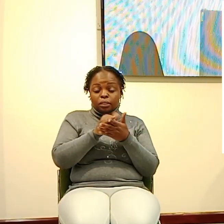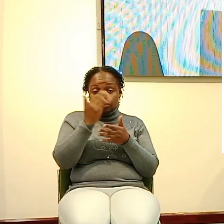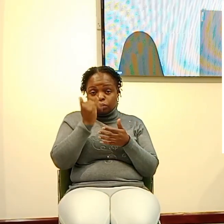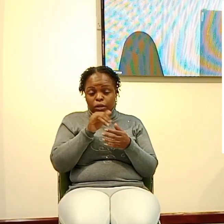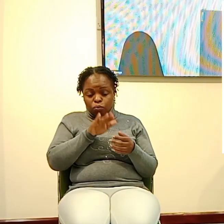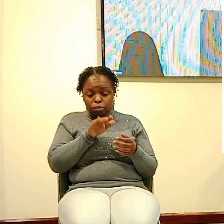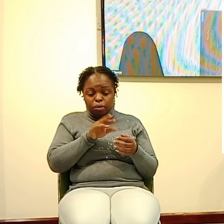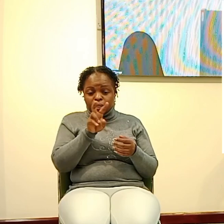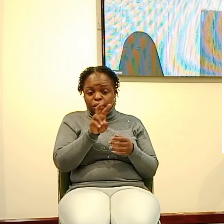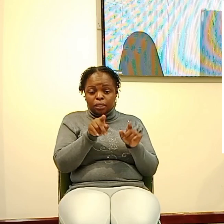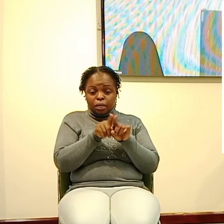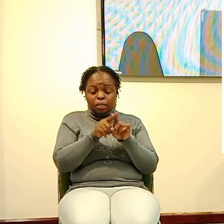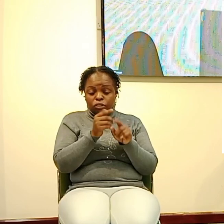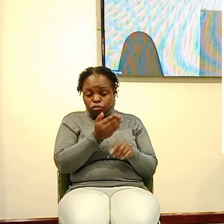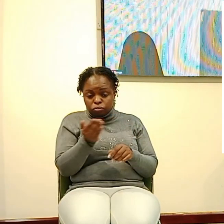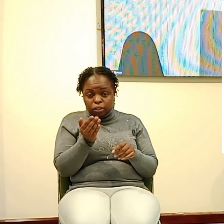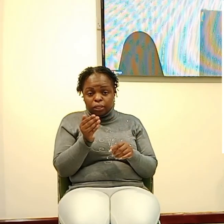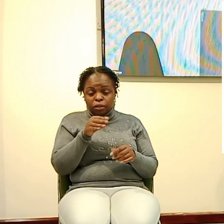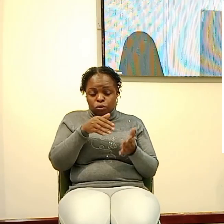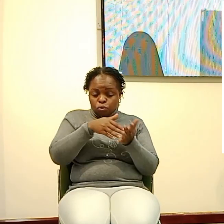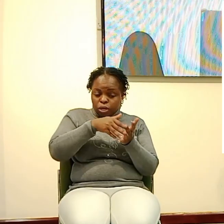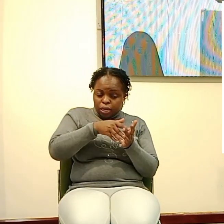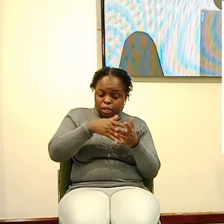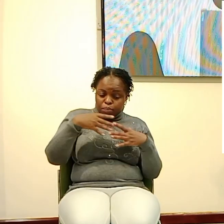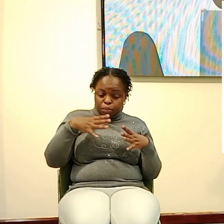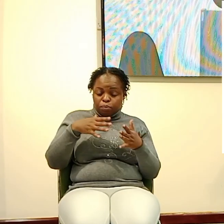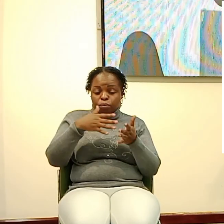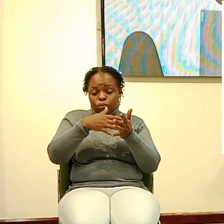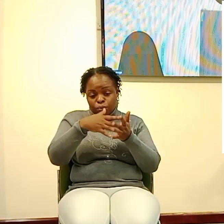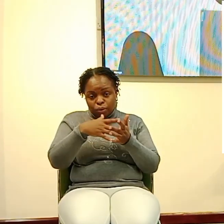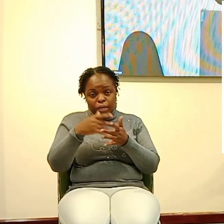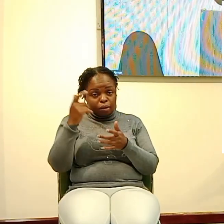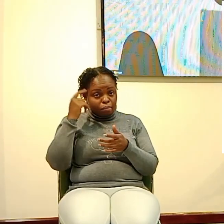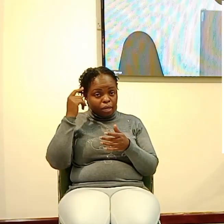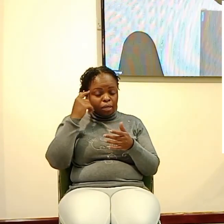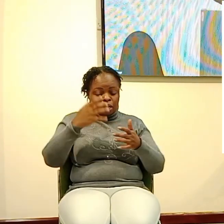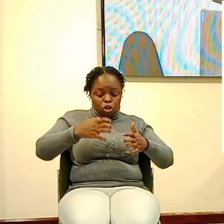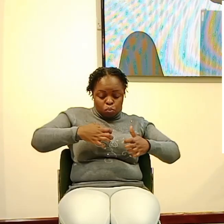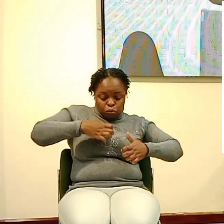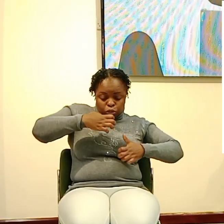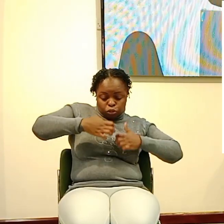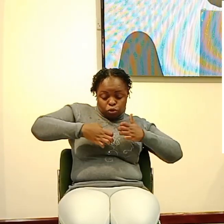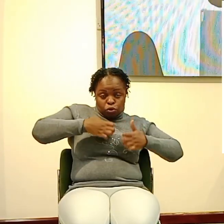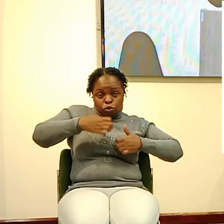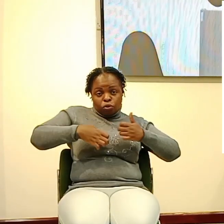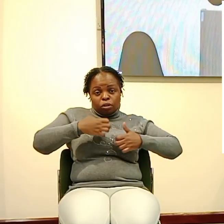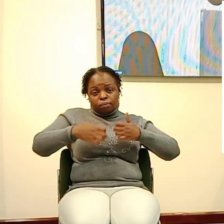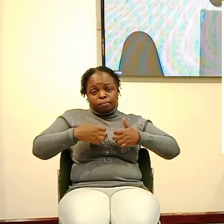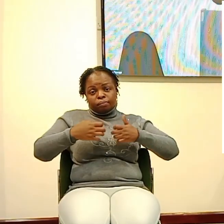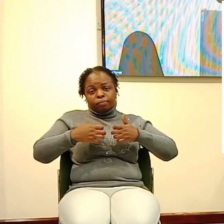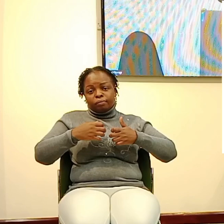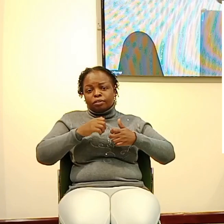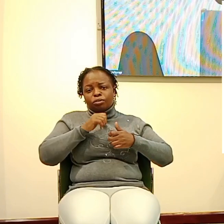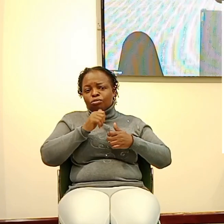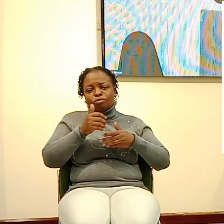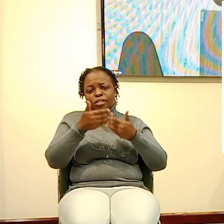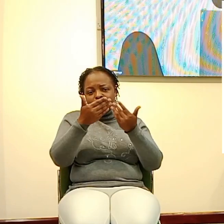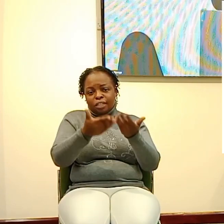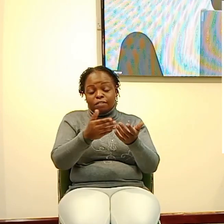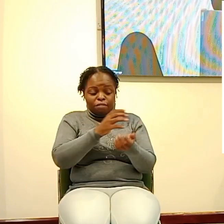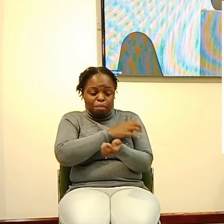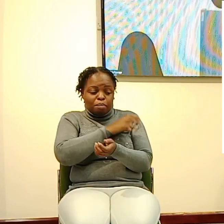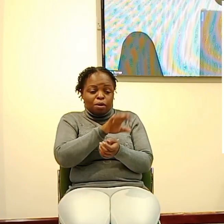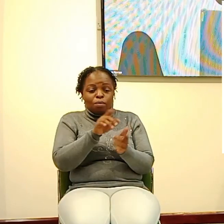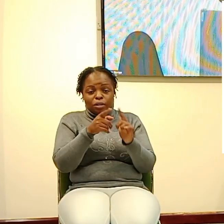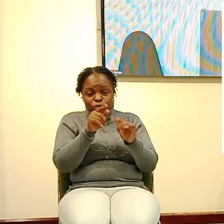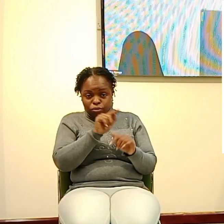as children, weak people, weak-minded, emotional, it doesn't give power to them. And